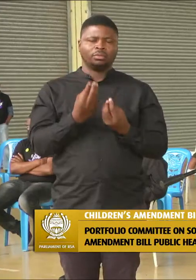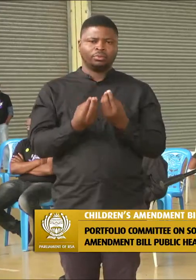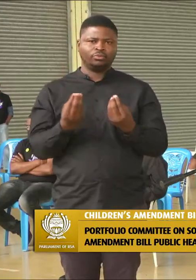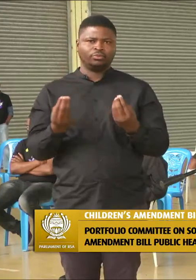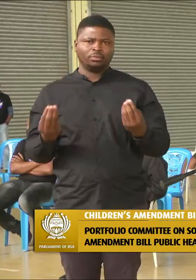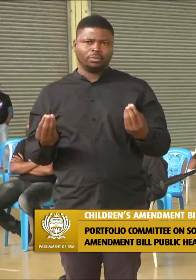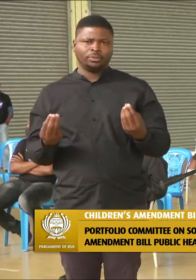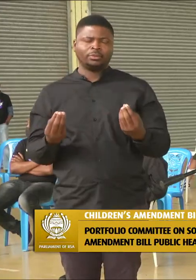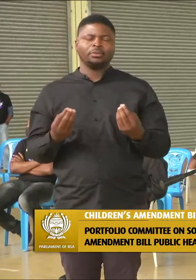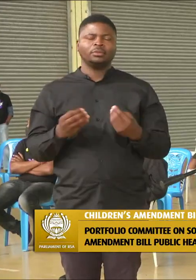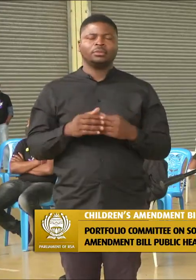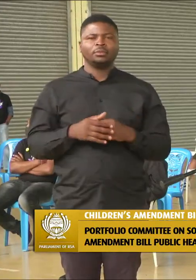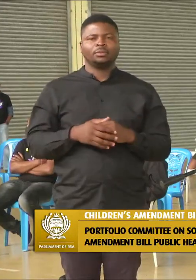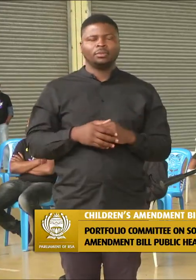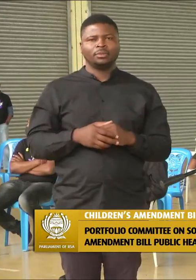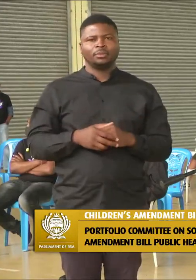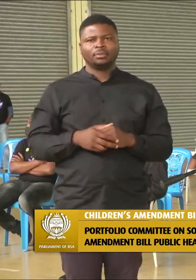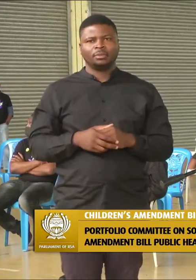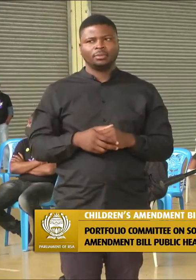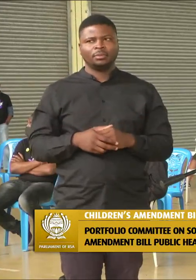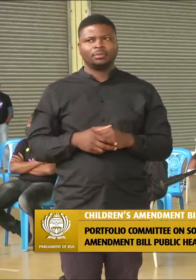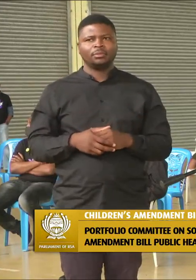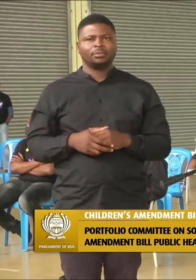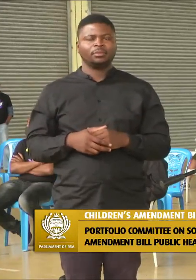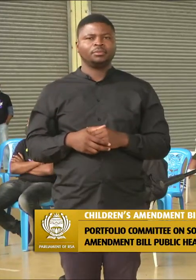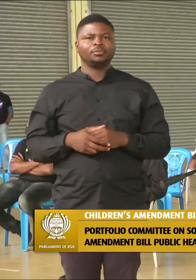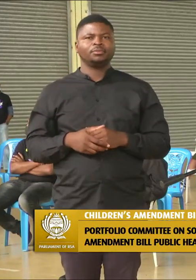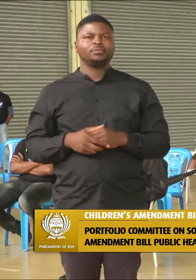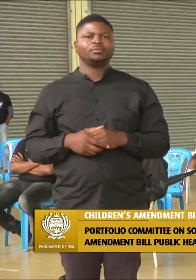the funding of the children.